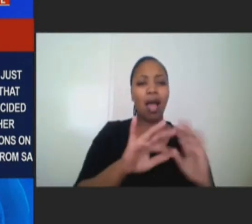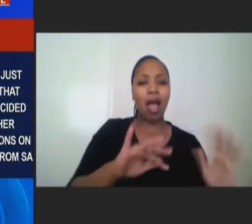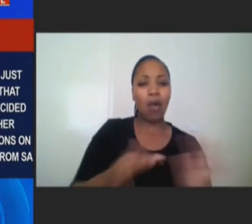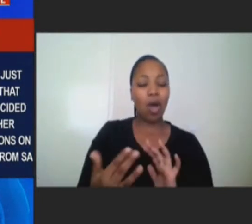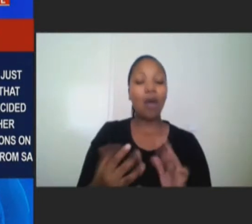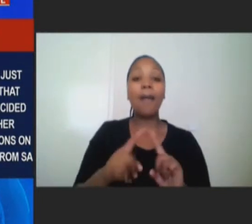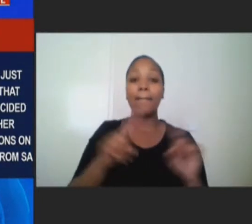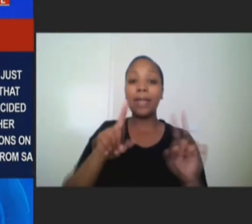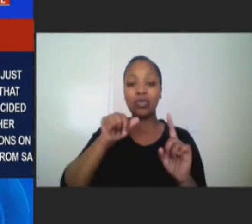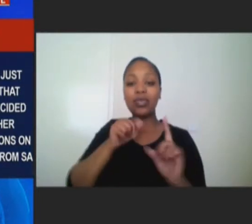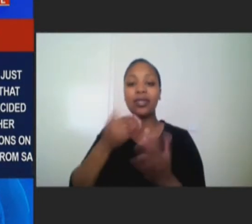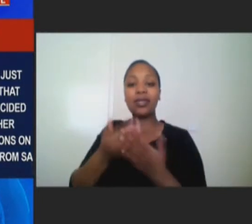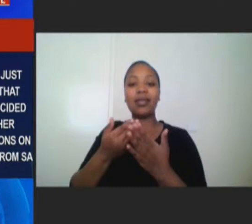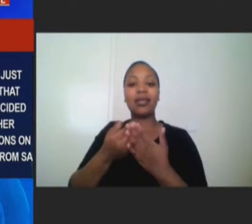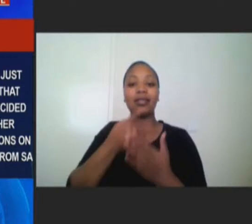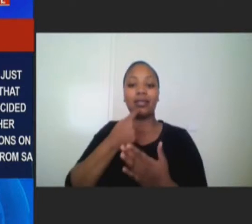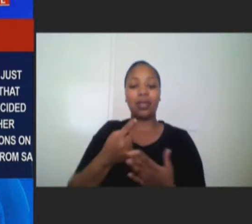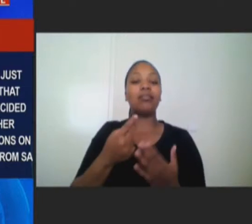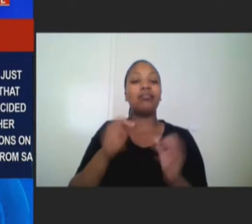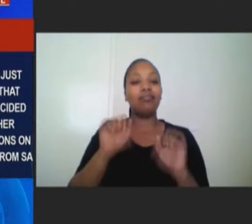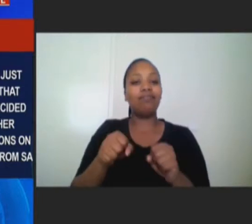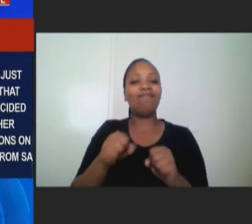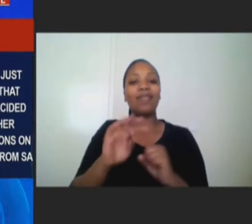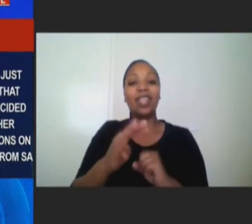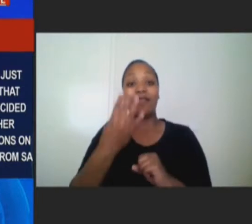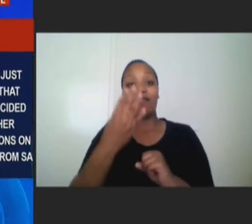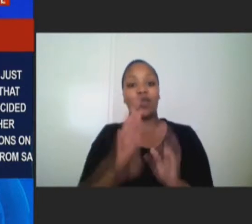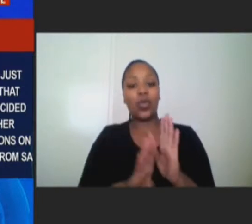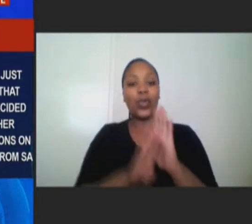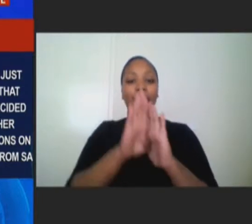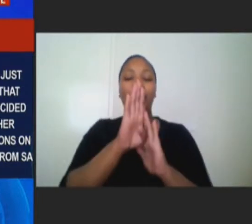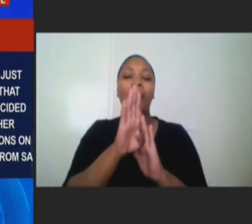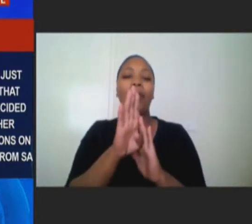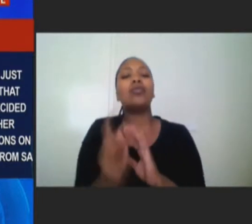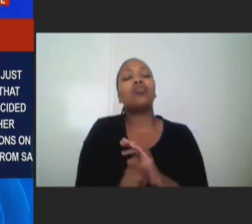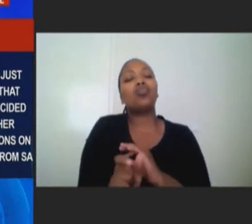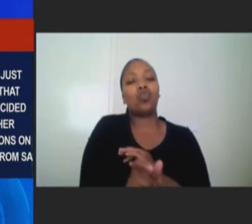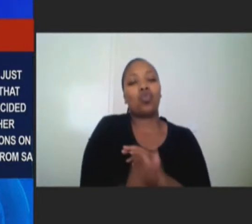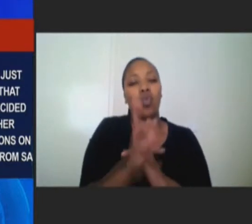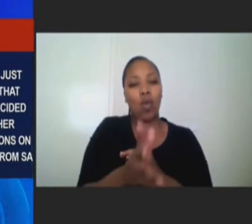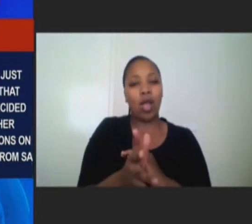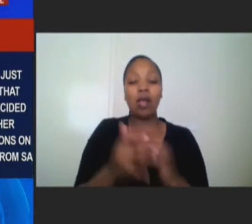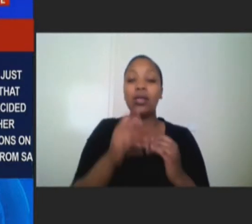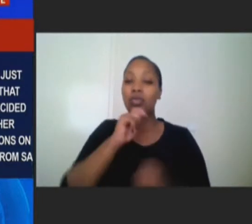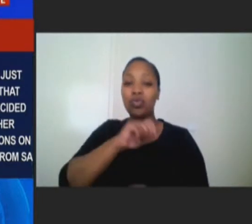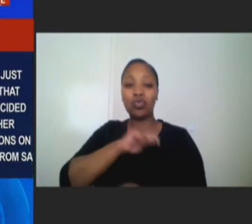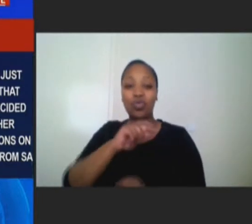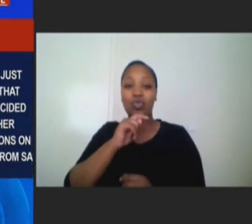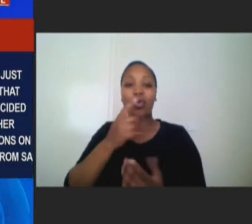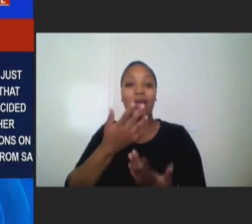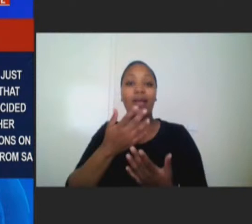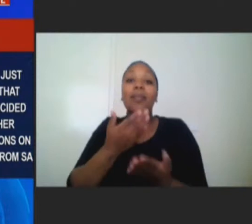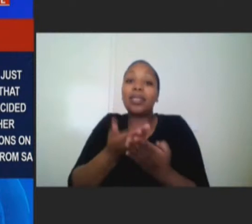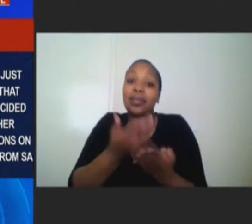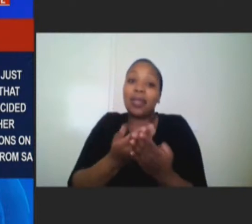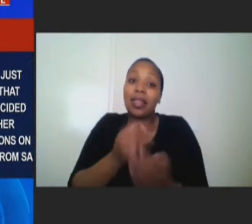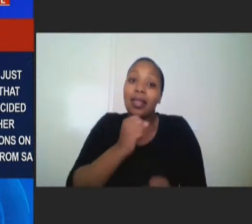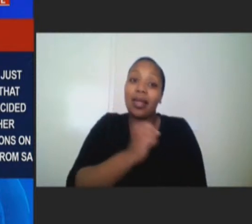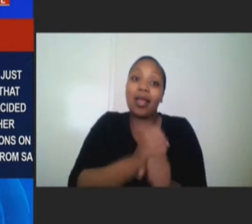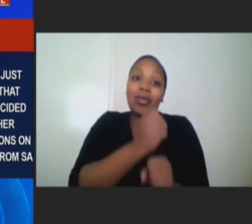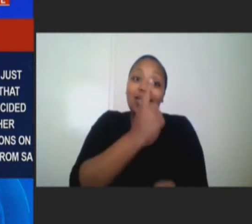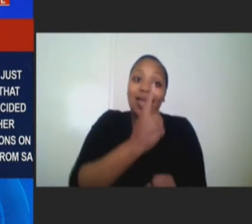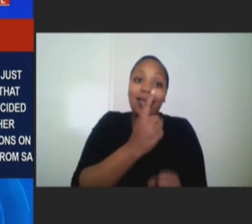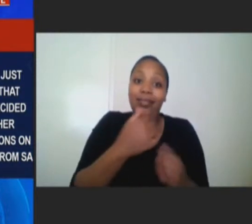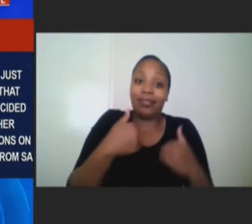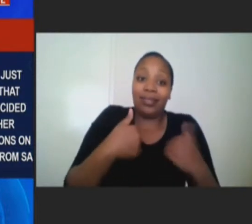we will head into the fourth wave. So it's purely academic about whether Gauteng is actually already there or not there. It's a question